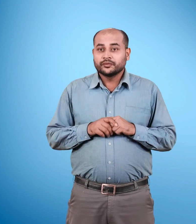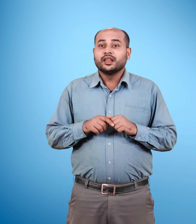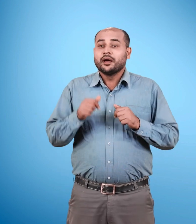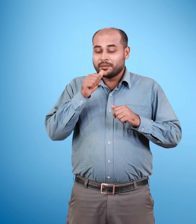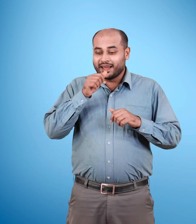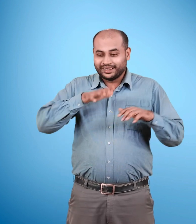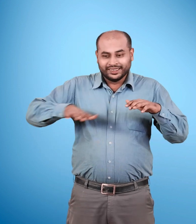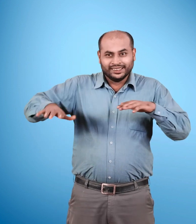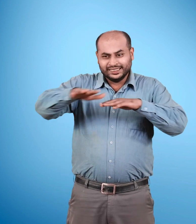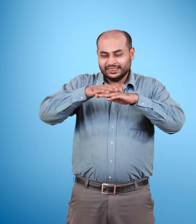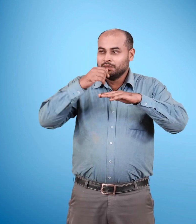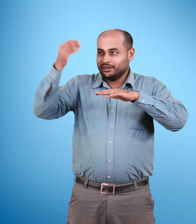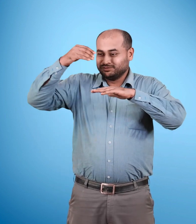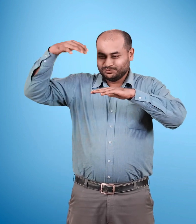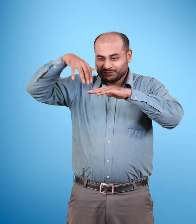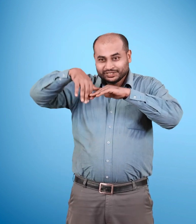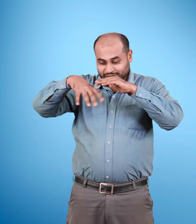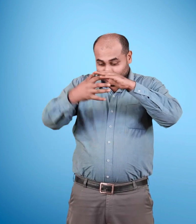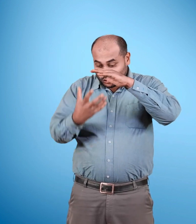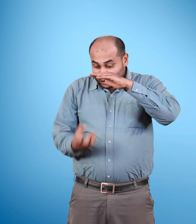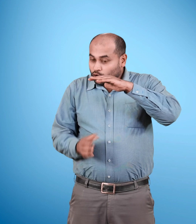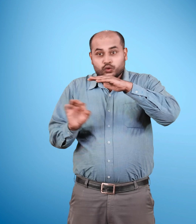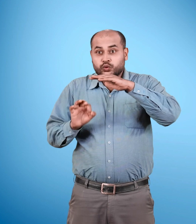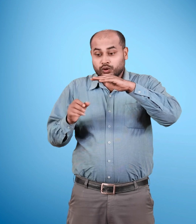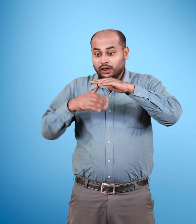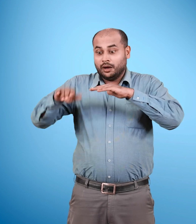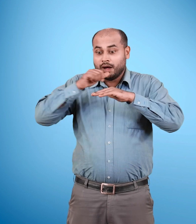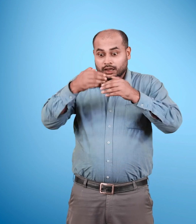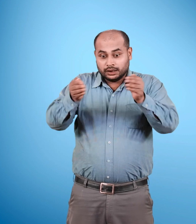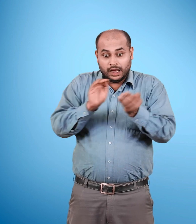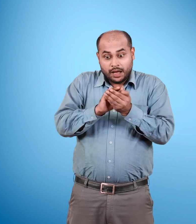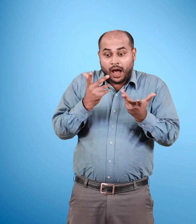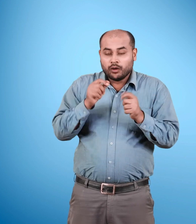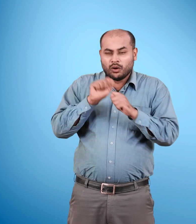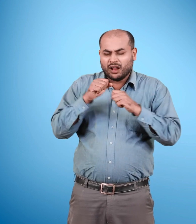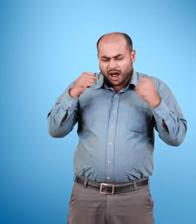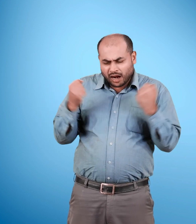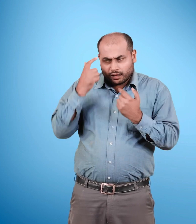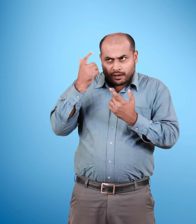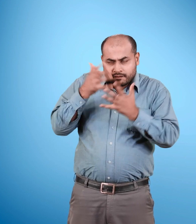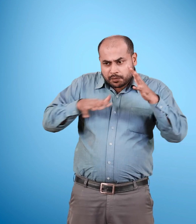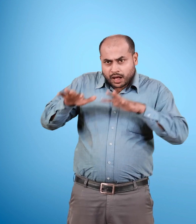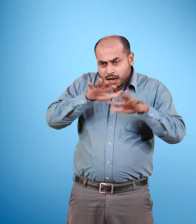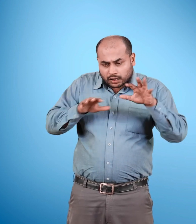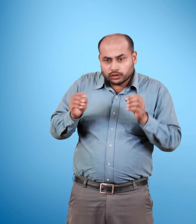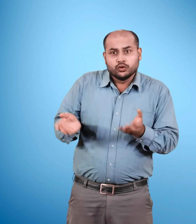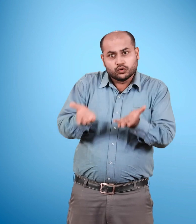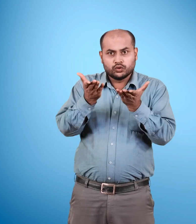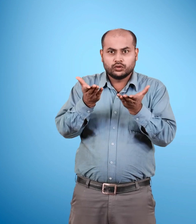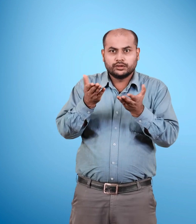A lot of effort will then be required to get this water back into our homes as the water did not seep into the